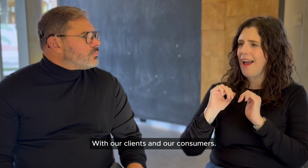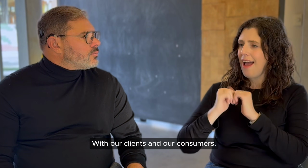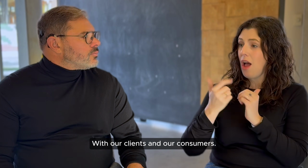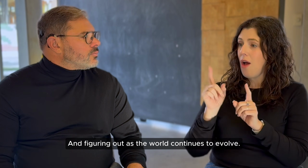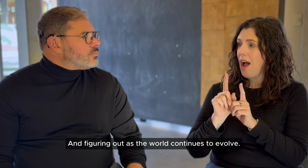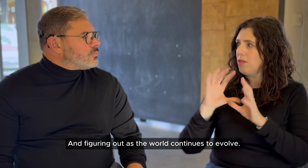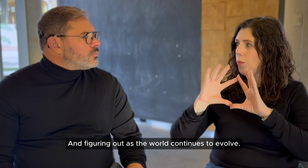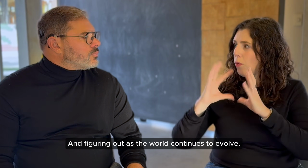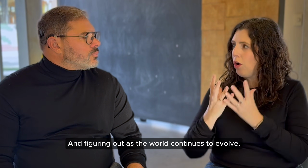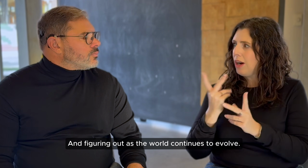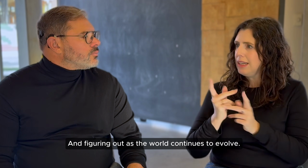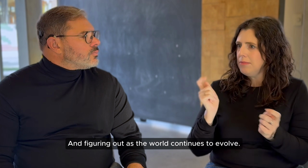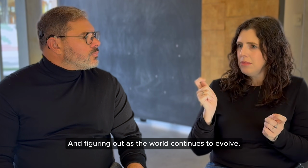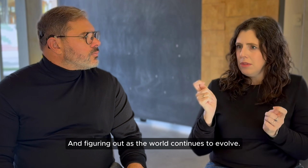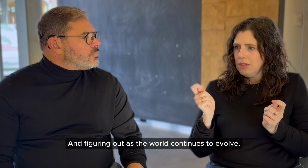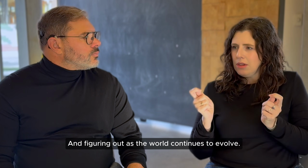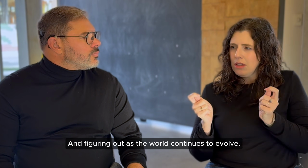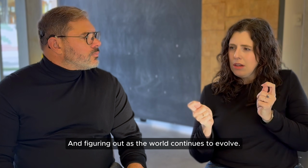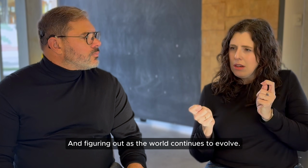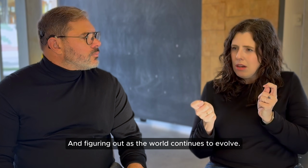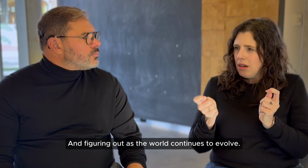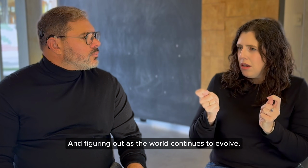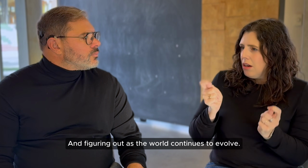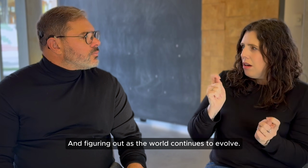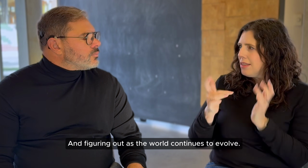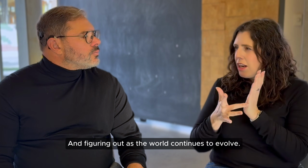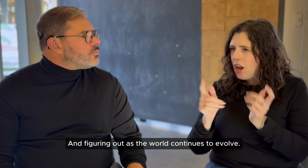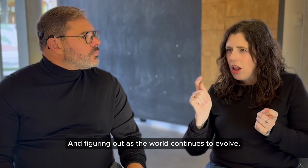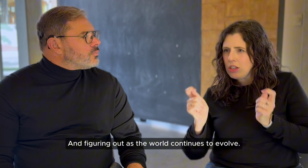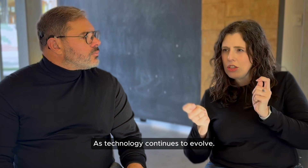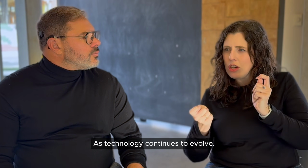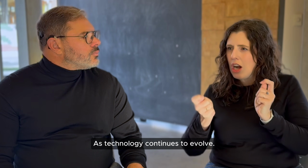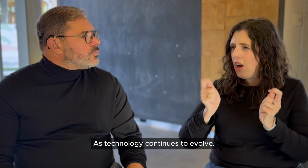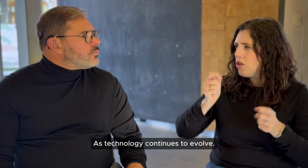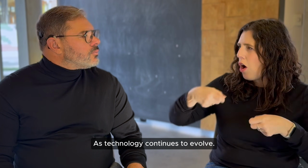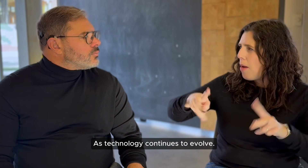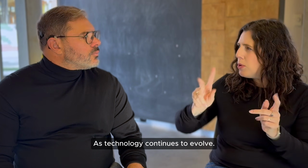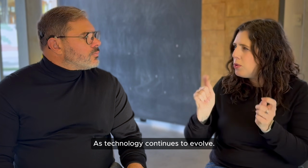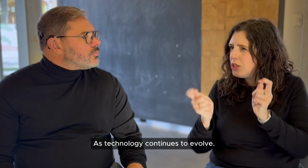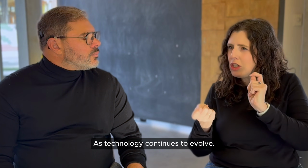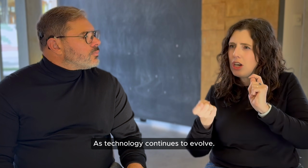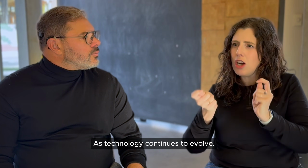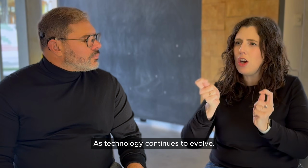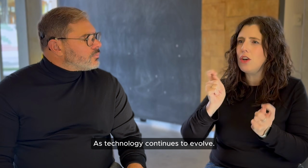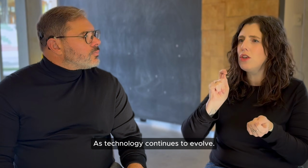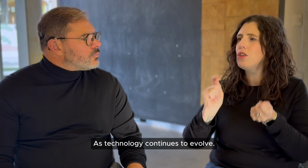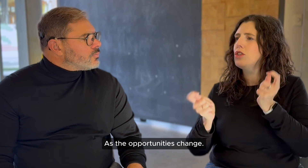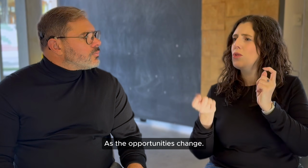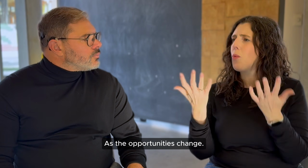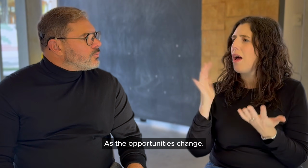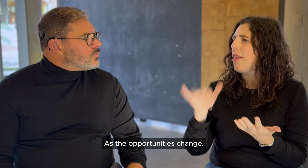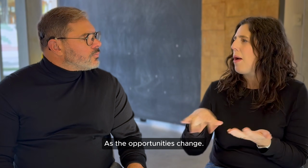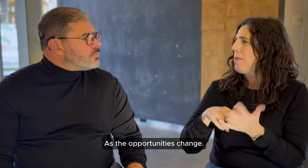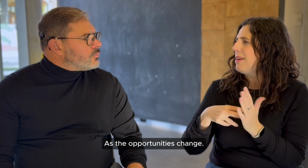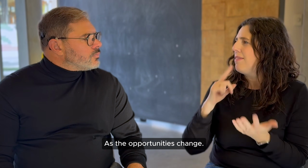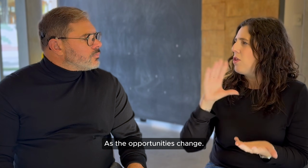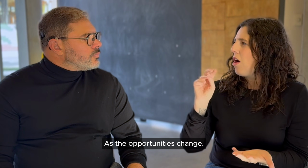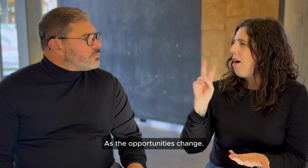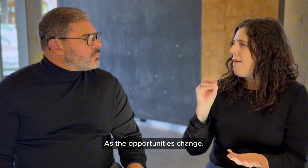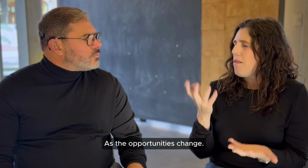consumers, and figuring out as the world continues to evolve, as technology continues to evolve, as the opportunities change, what